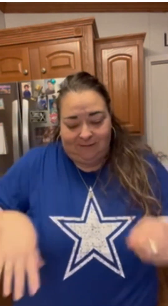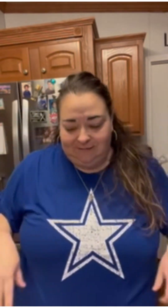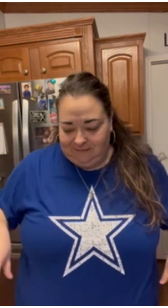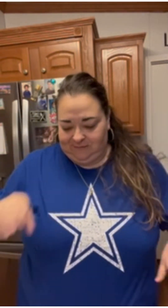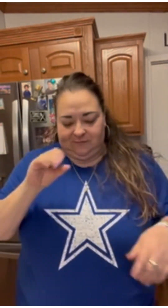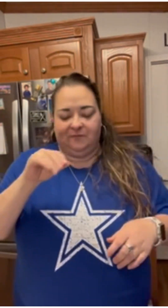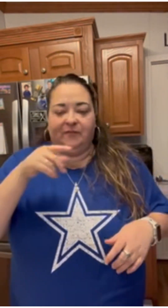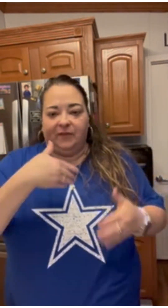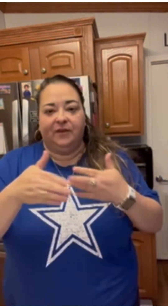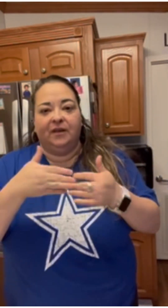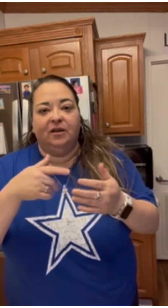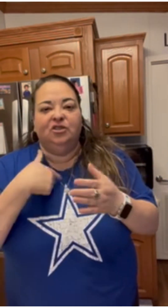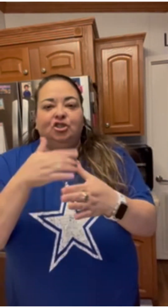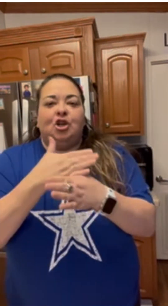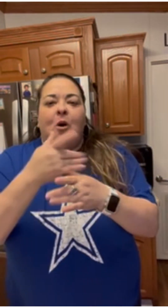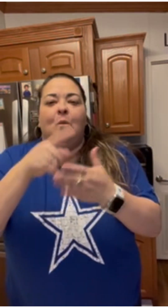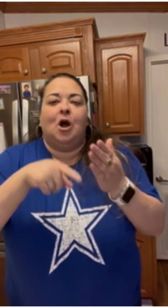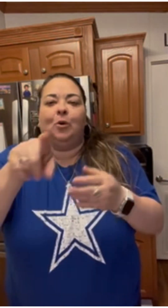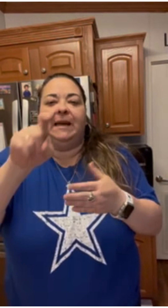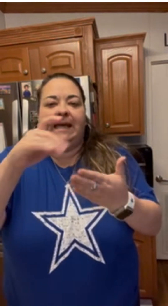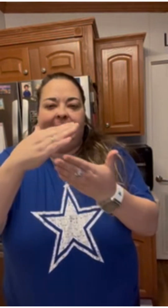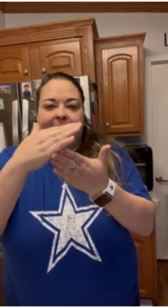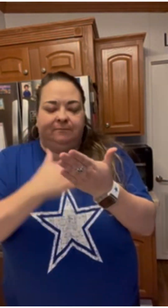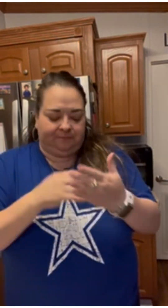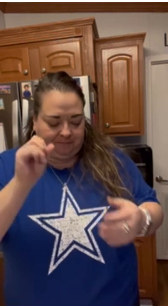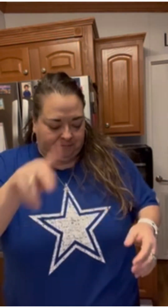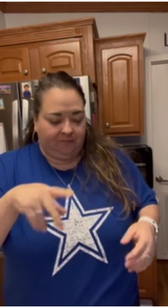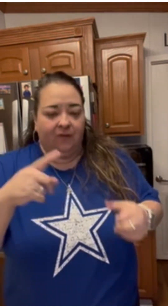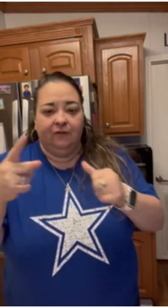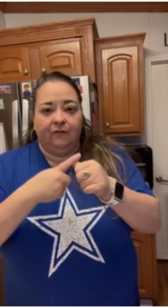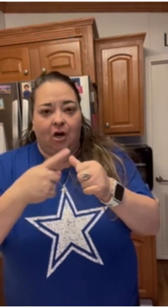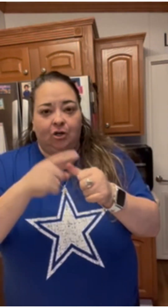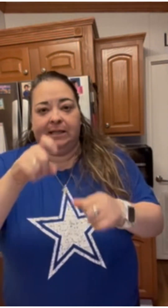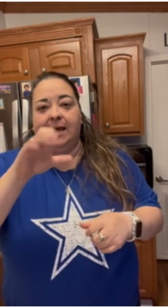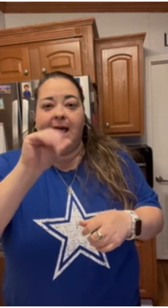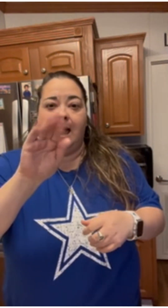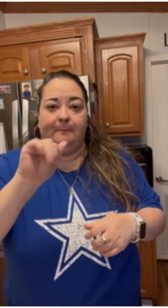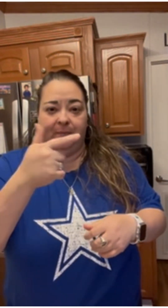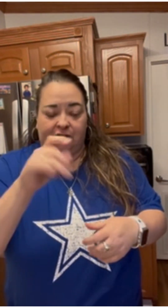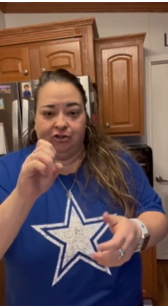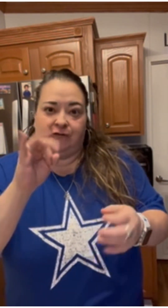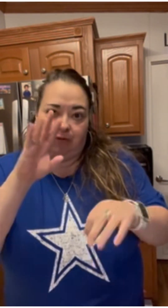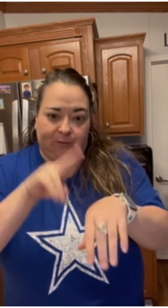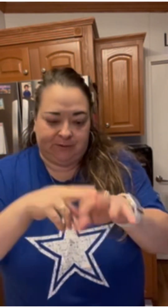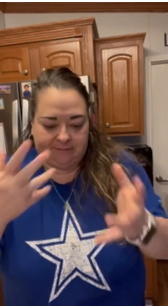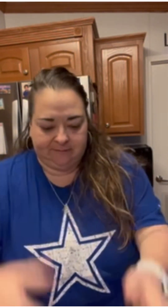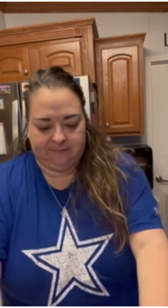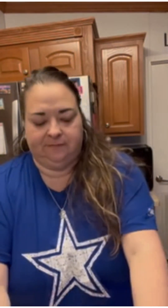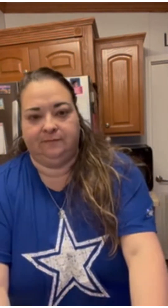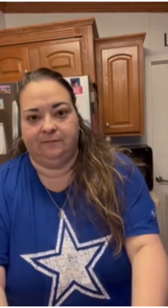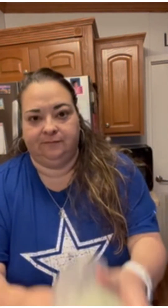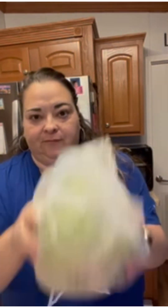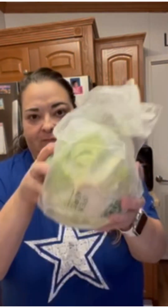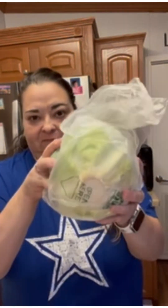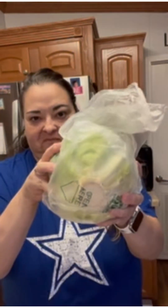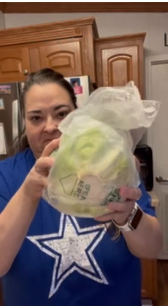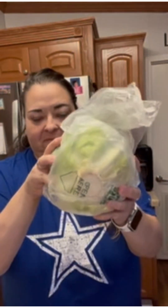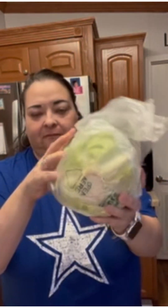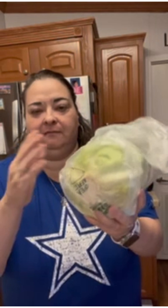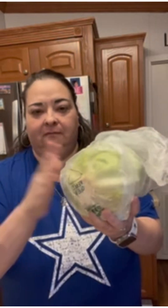you, Chris. Okay. So here's what you need. So first you need cabbage, of course.